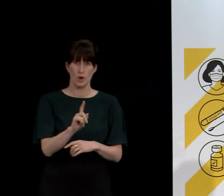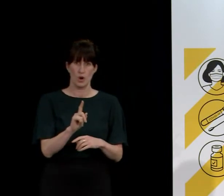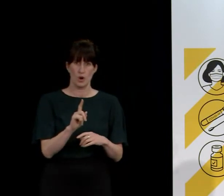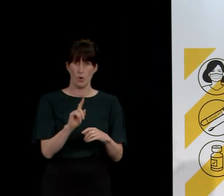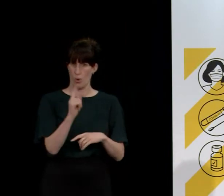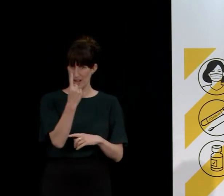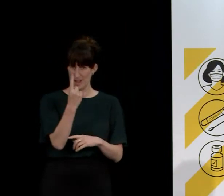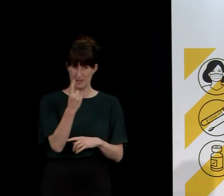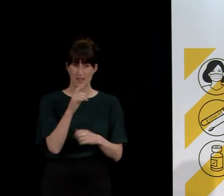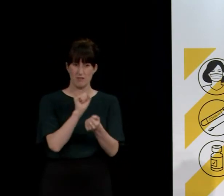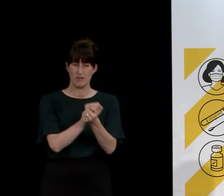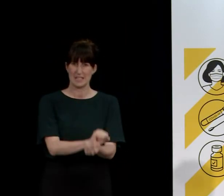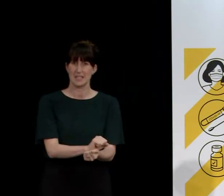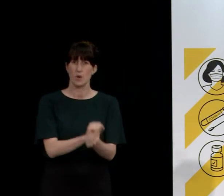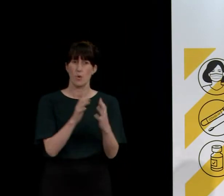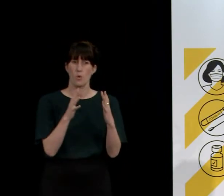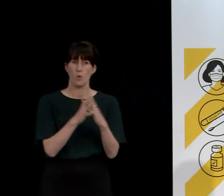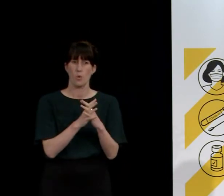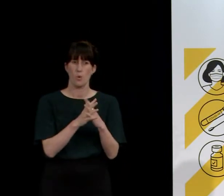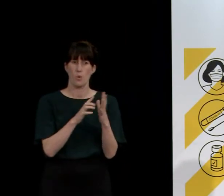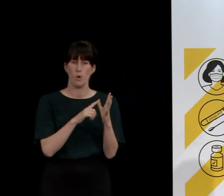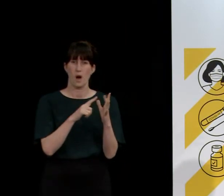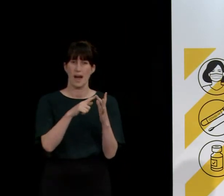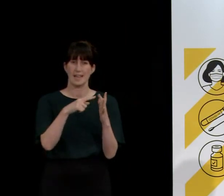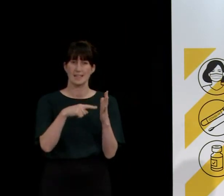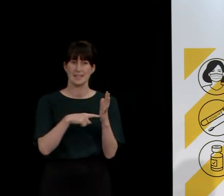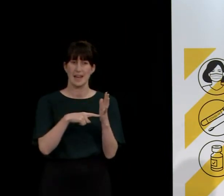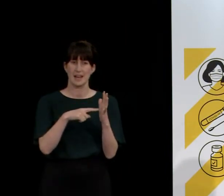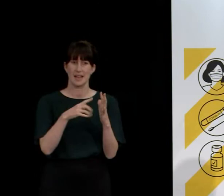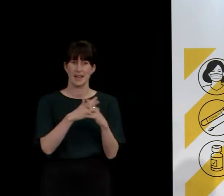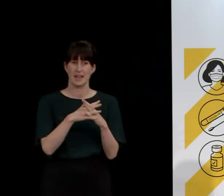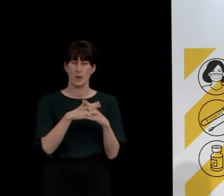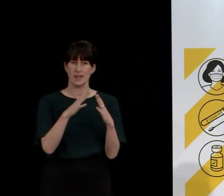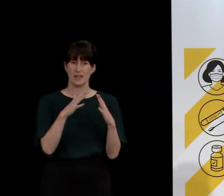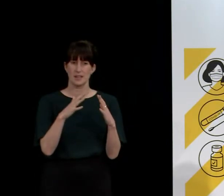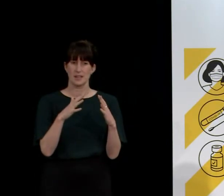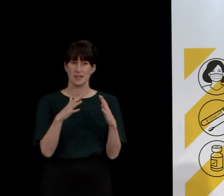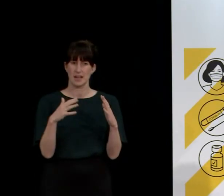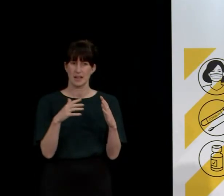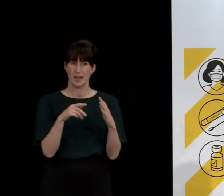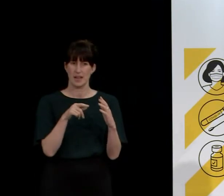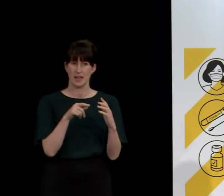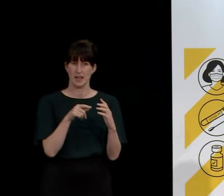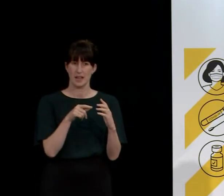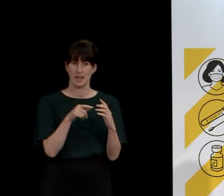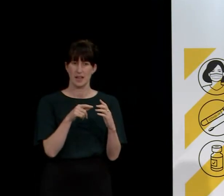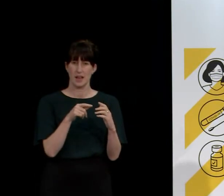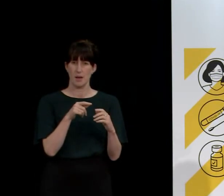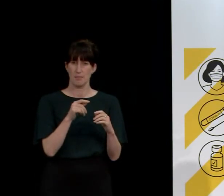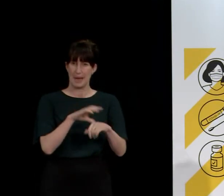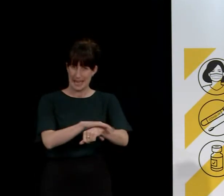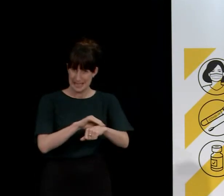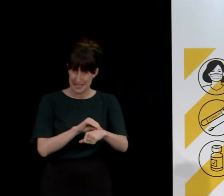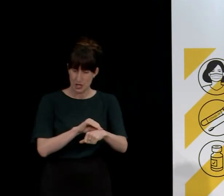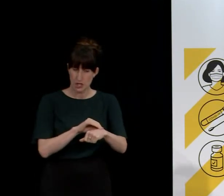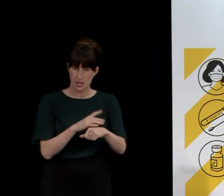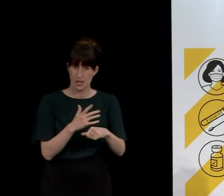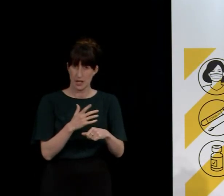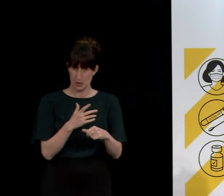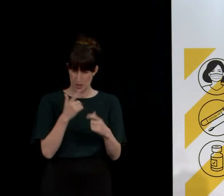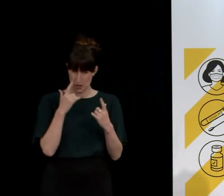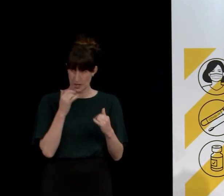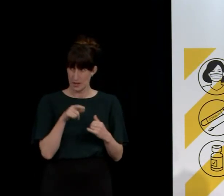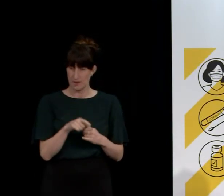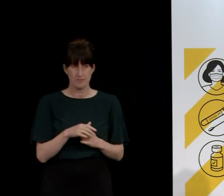of the Waitakere police station and the current subcluster in Henderson? Not that I know of, no, but we can just check that. Sorry, would you tell me